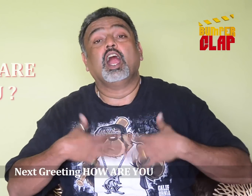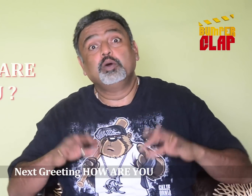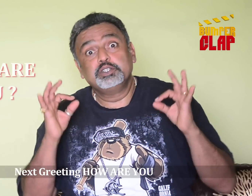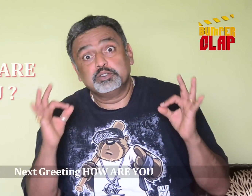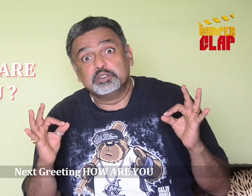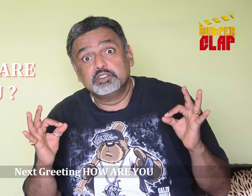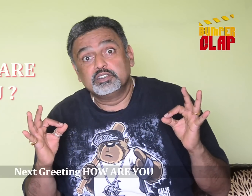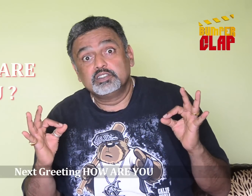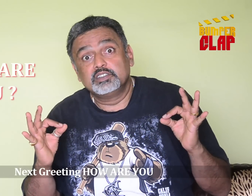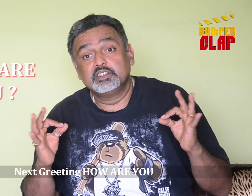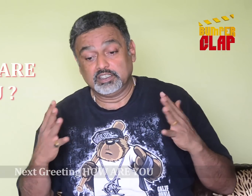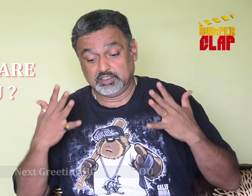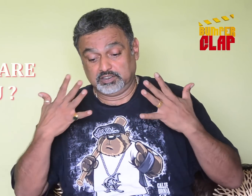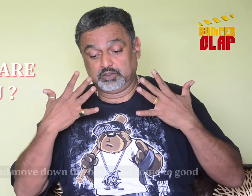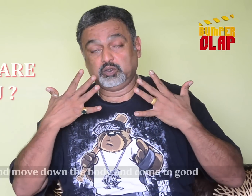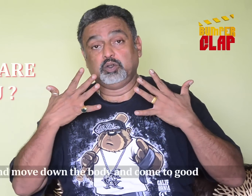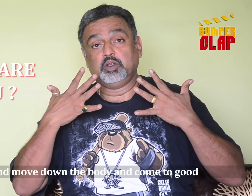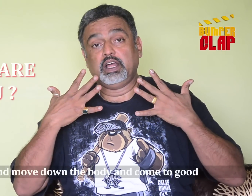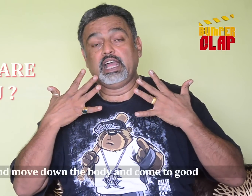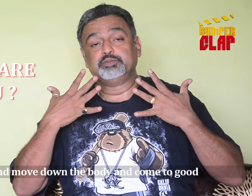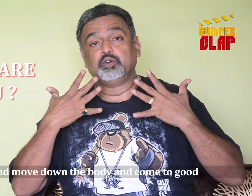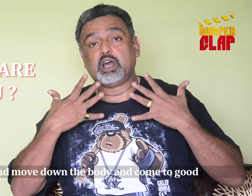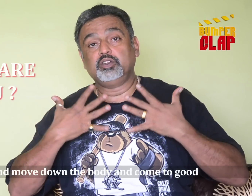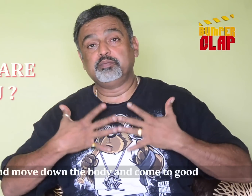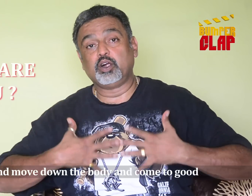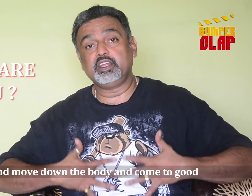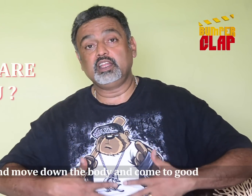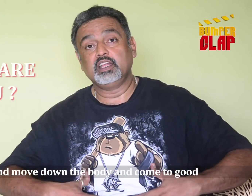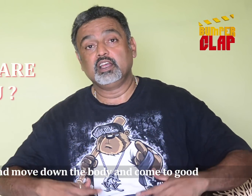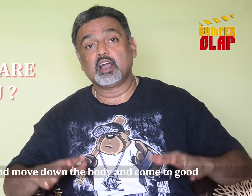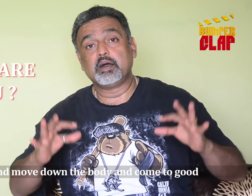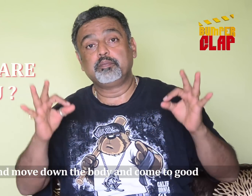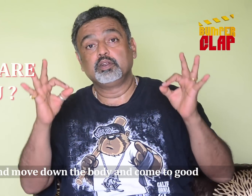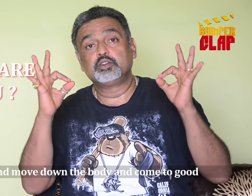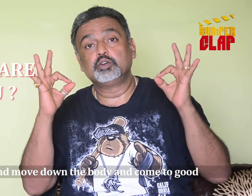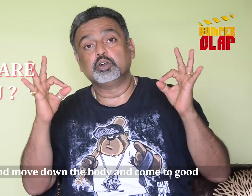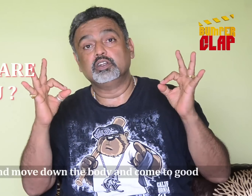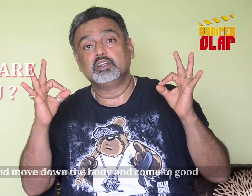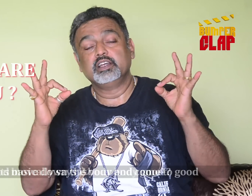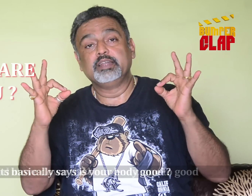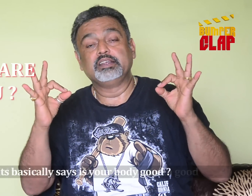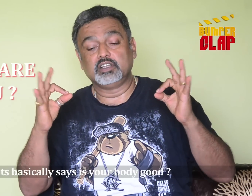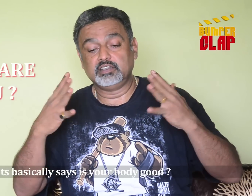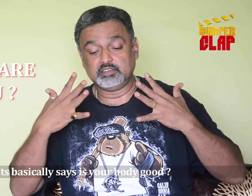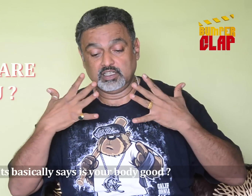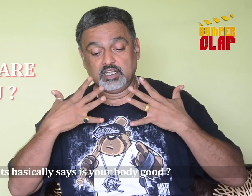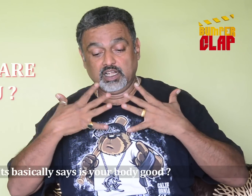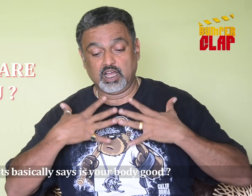how are you? So, hands go down the body, come up to good. It basically says,